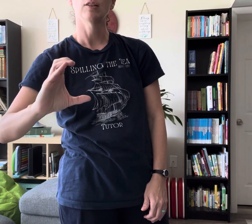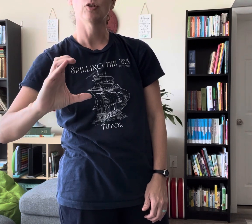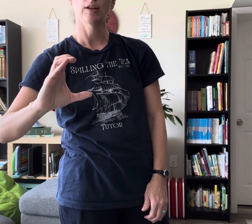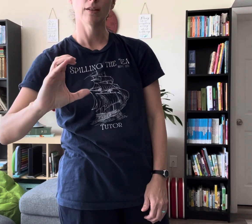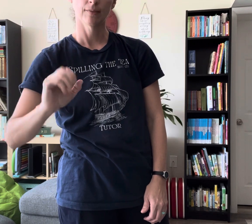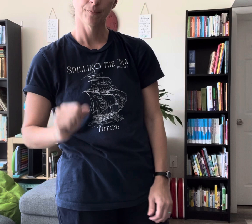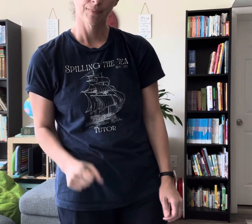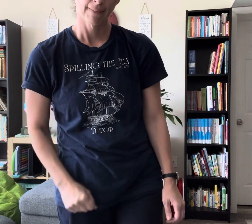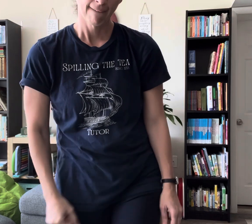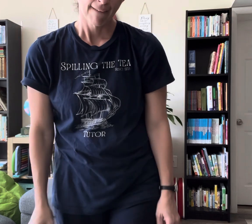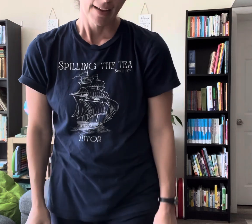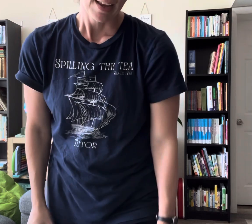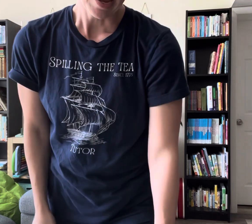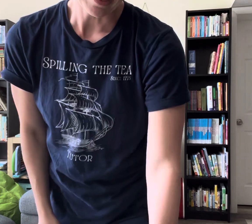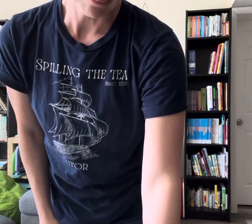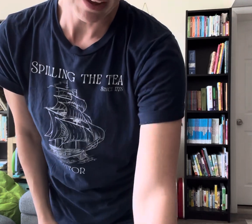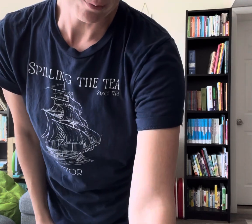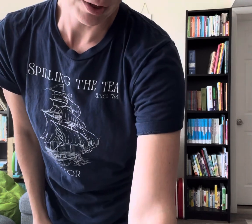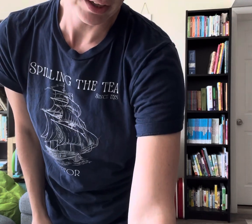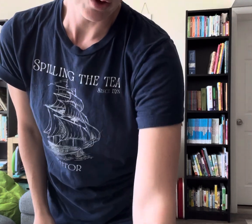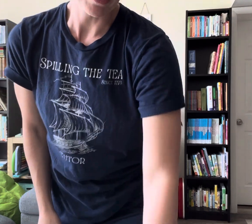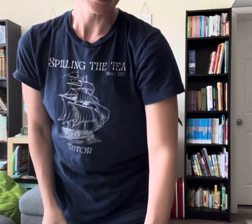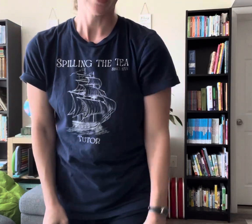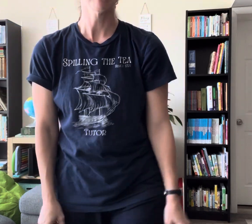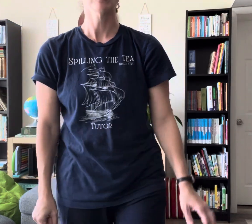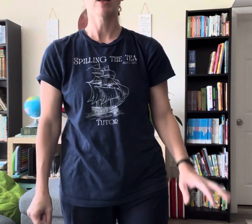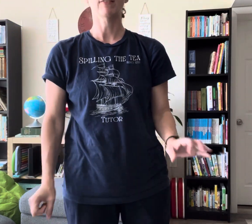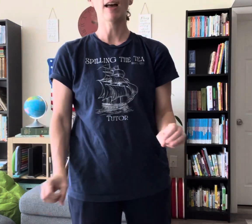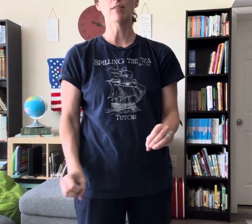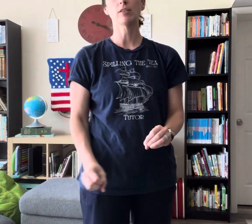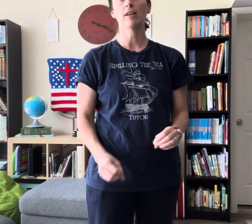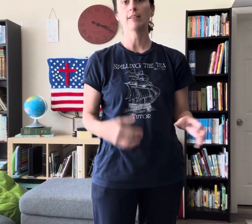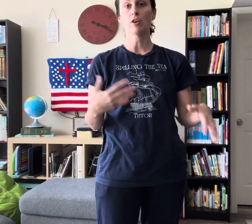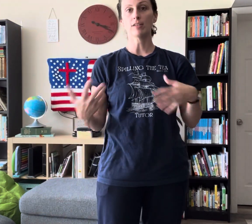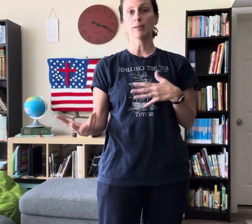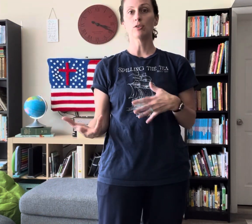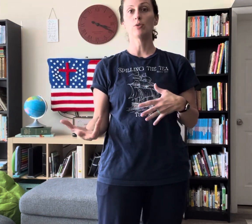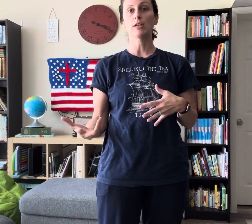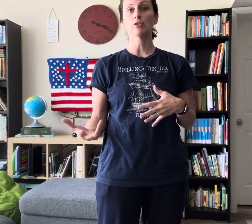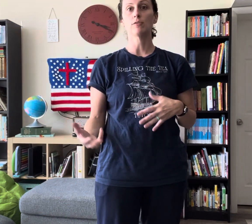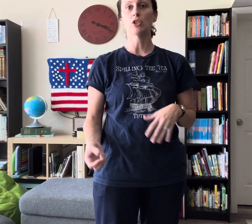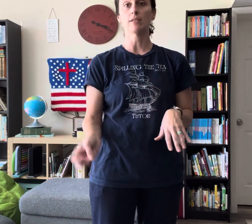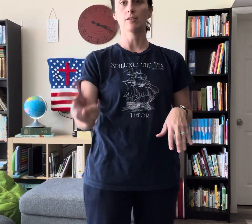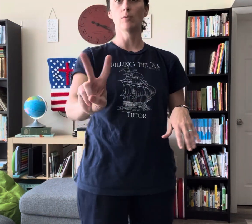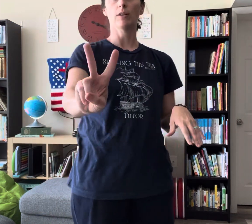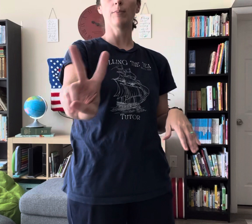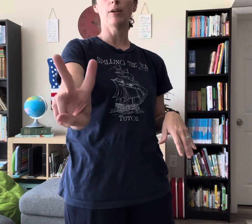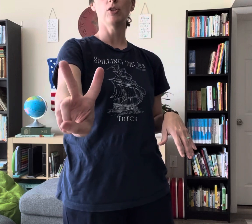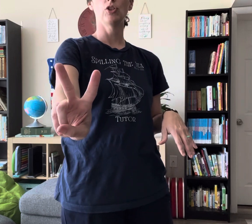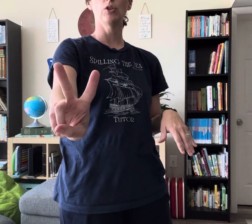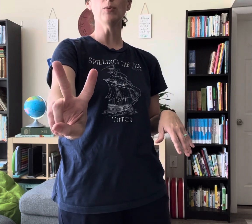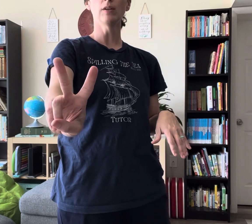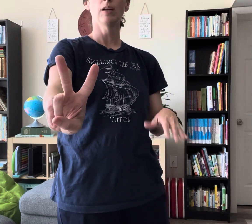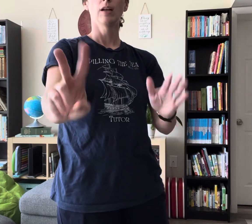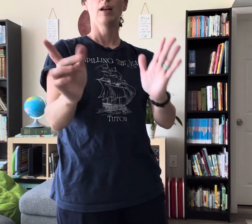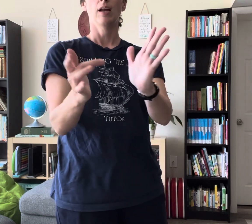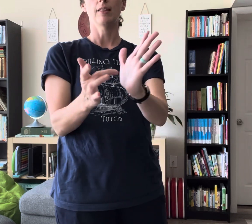1500. And then we're going to go on to Council of Chalcedon. They talked about the 2 natures of Jesus. So we're going to put 2 and then